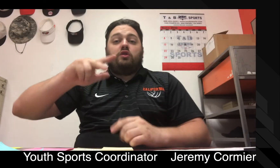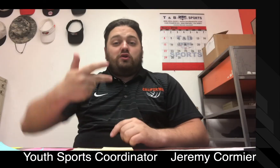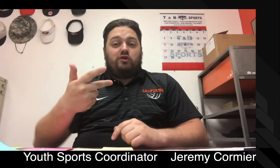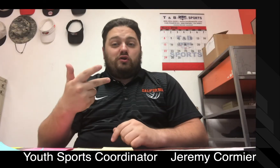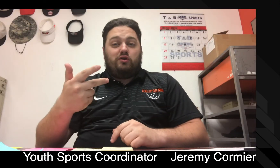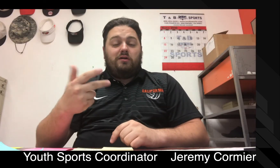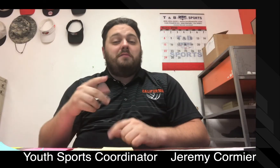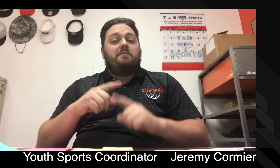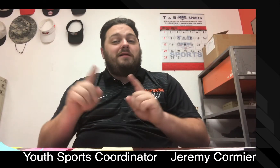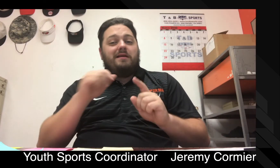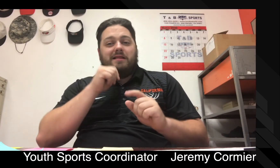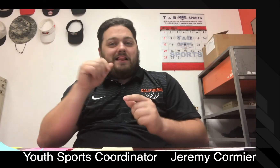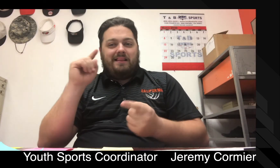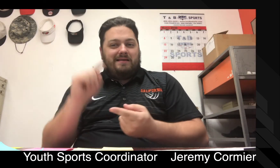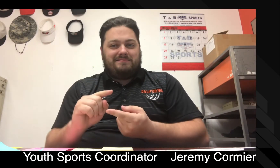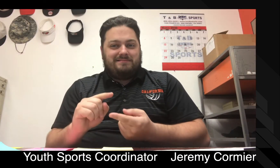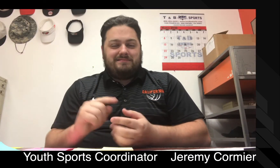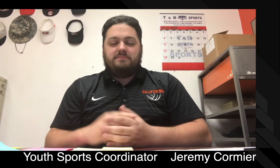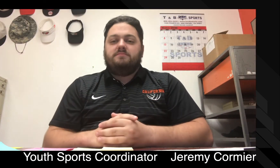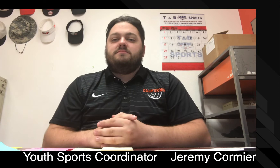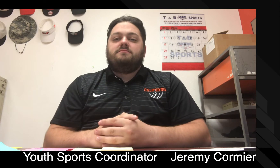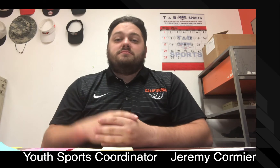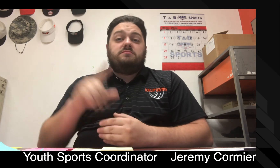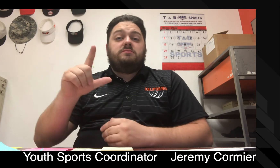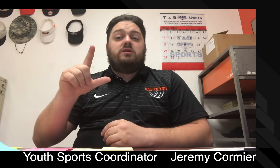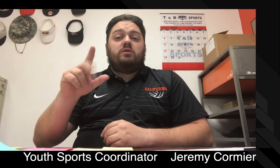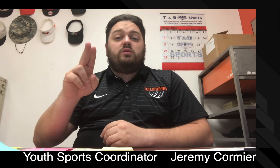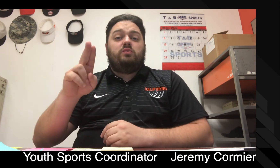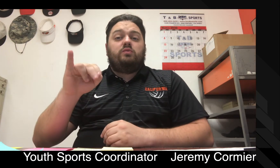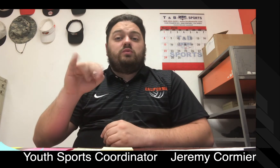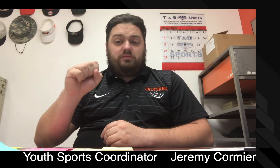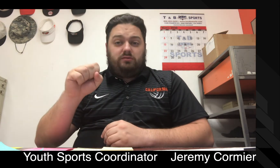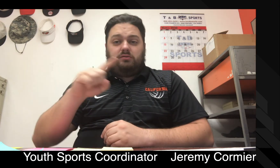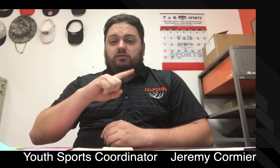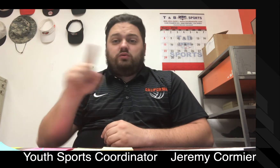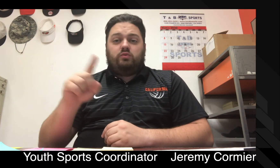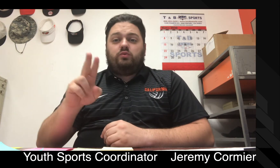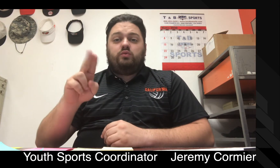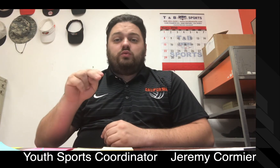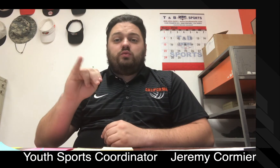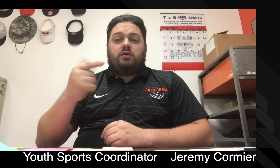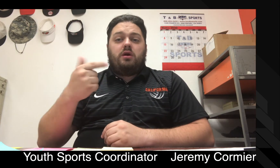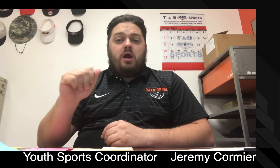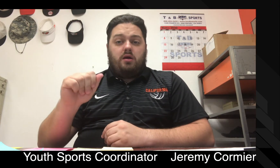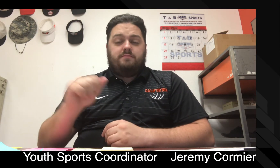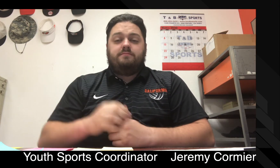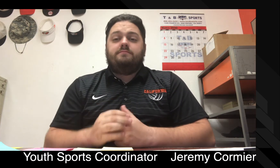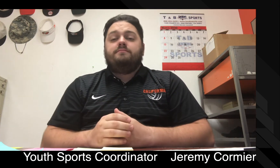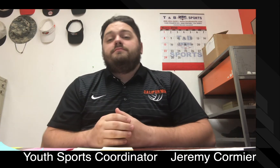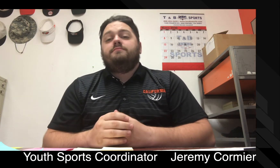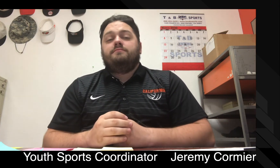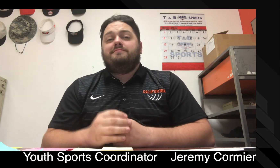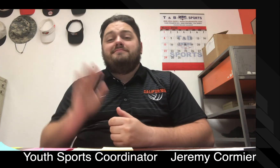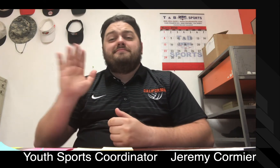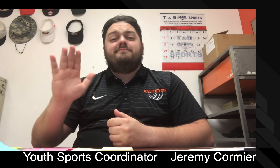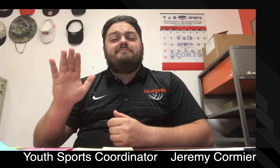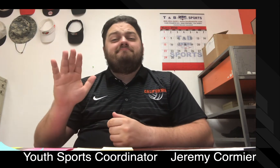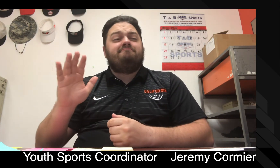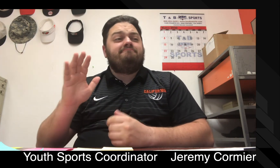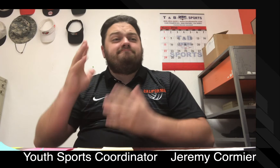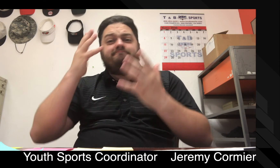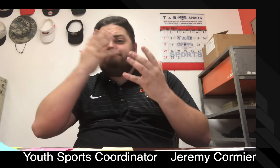Congratulations. Last but not least, Louis Zugna.